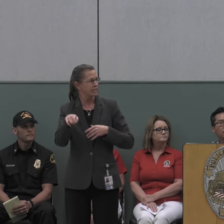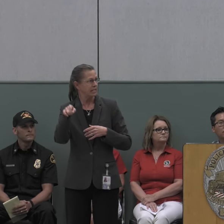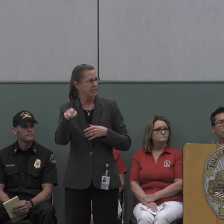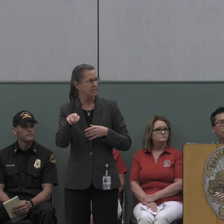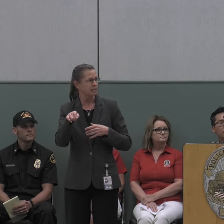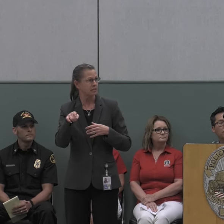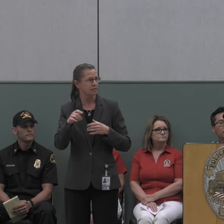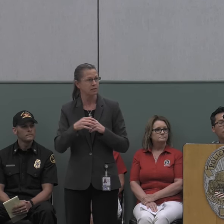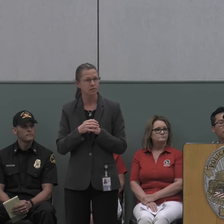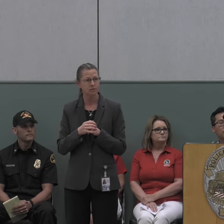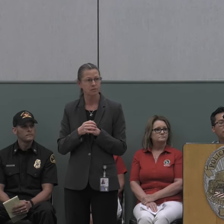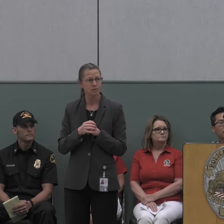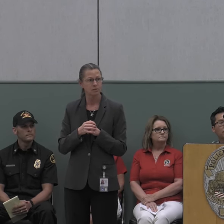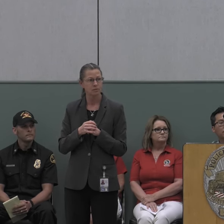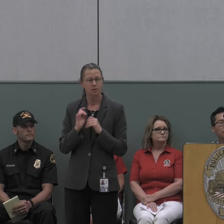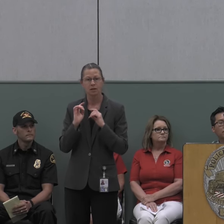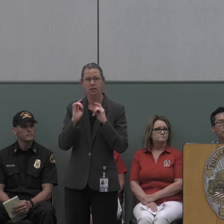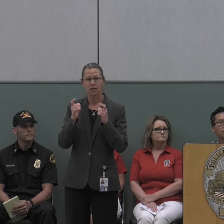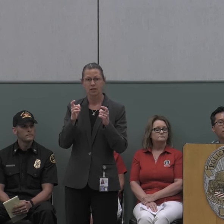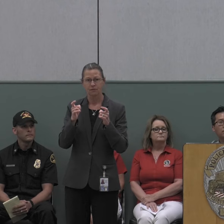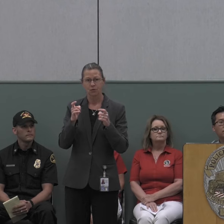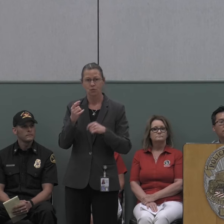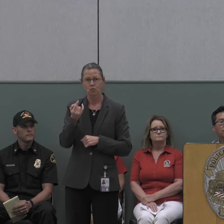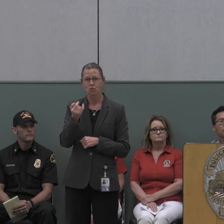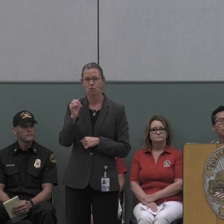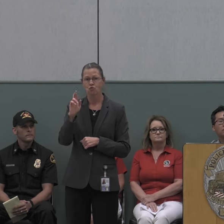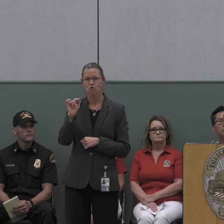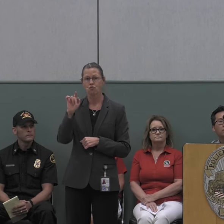or a